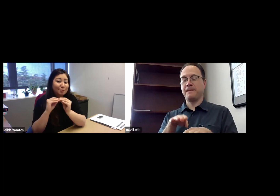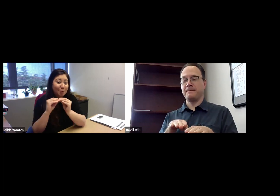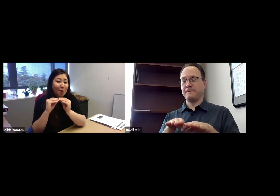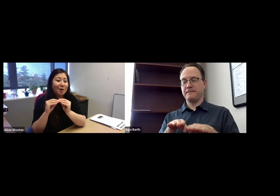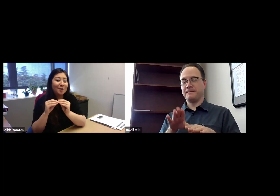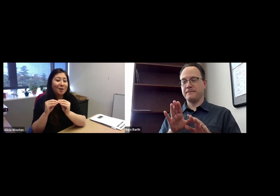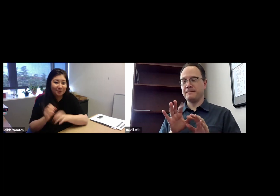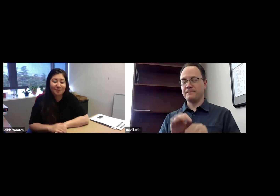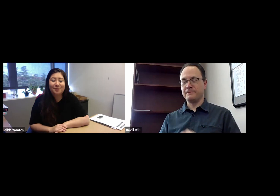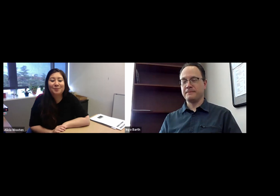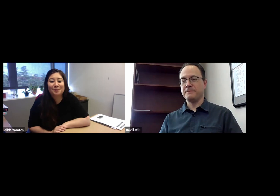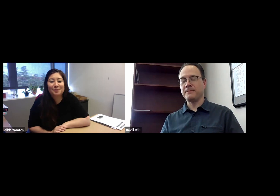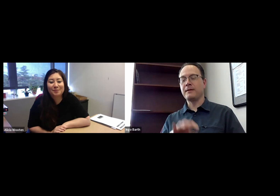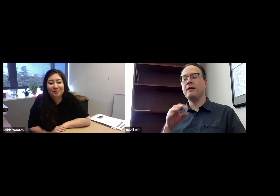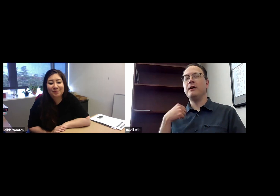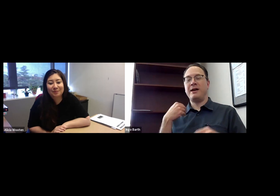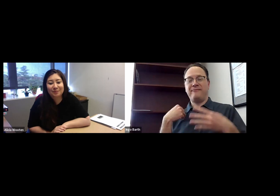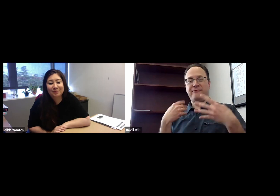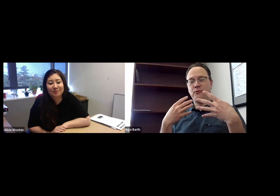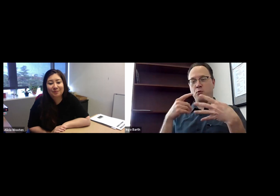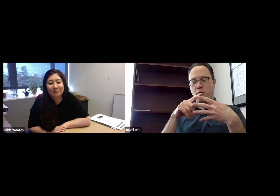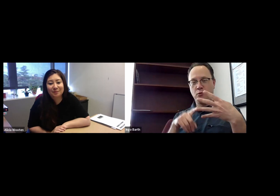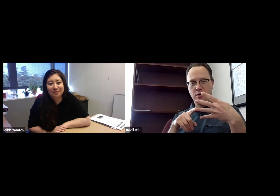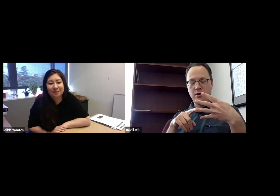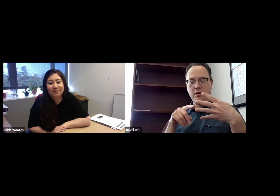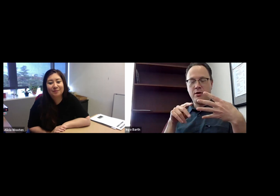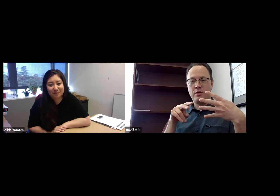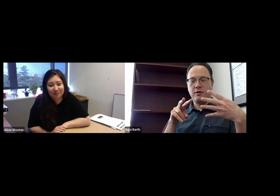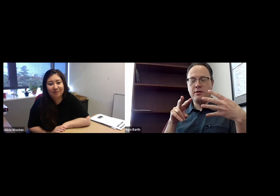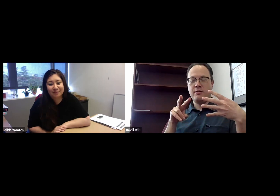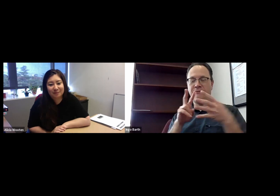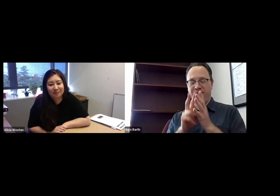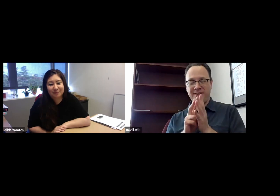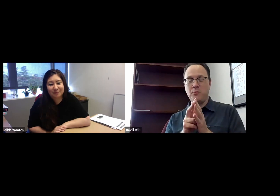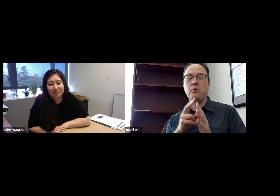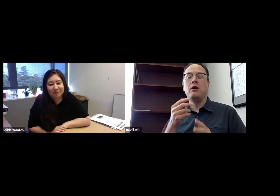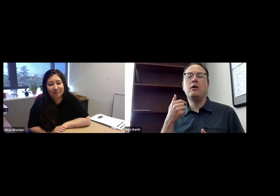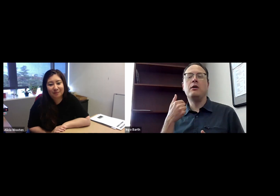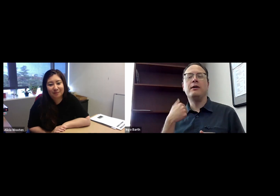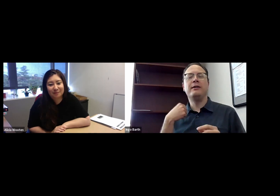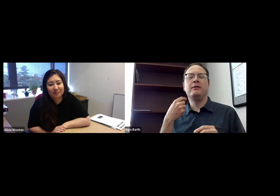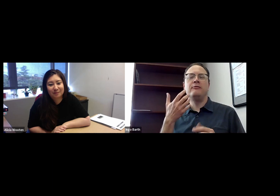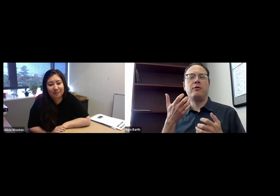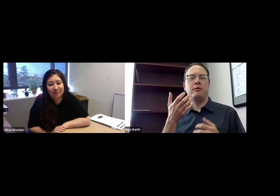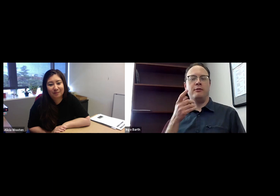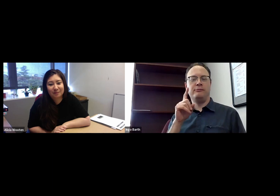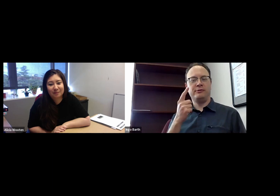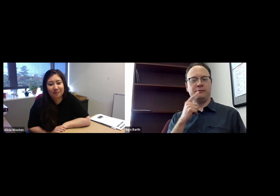we show that video, or should we just explain a little more about that? Well, we have 4